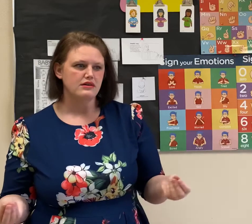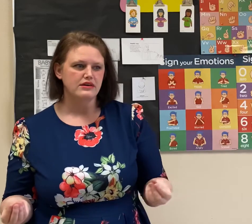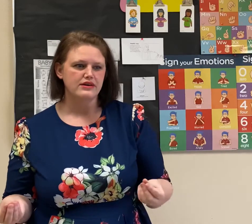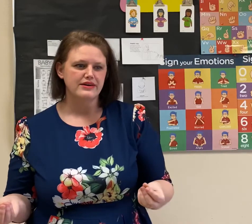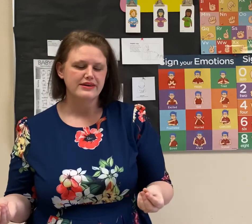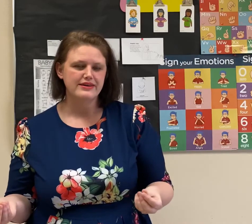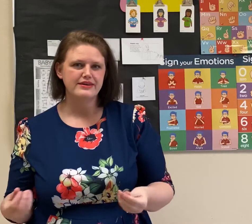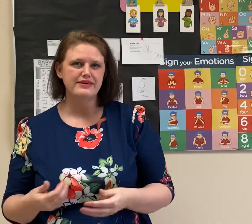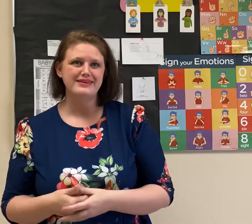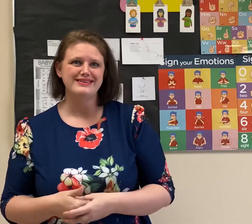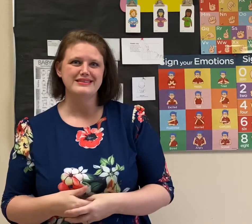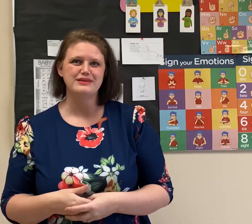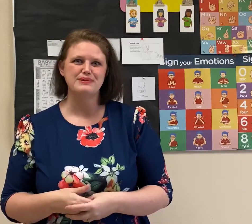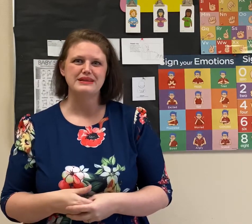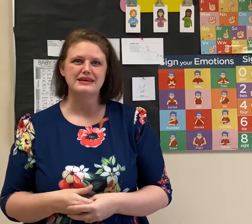are typically,